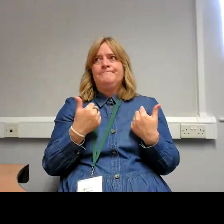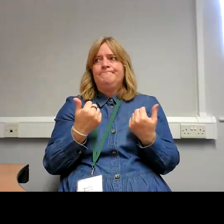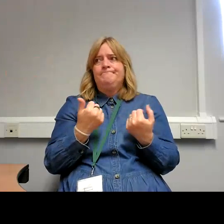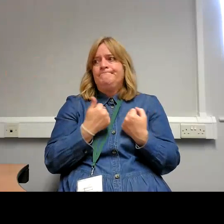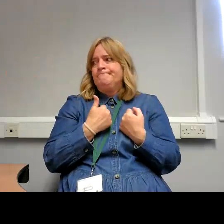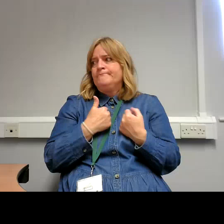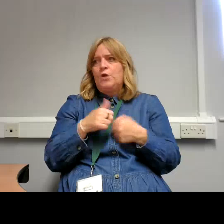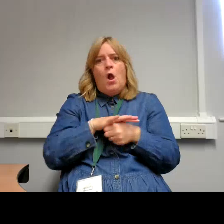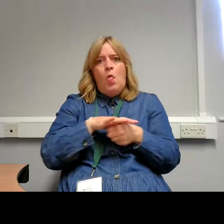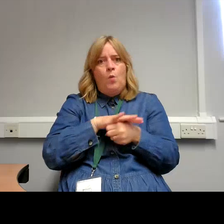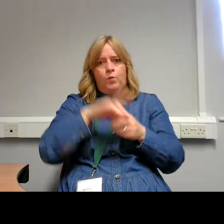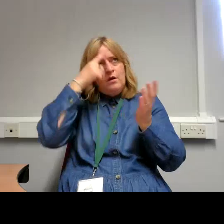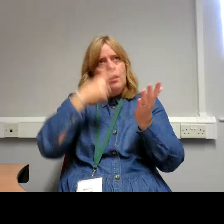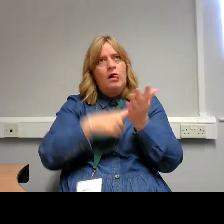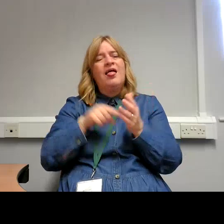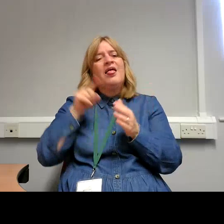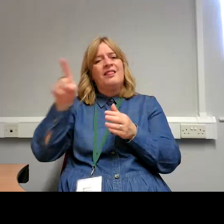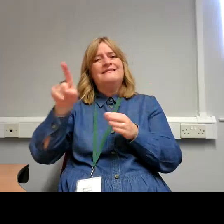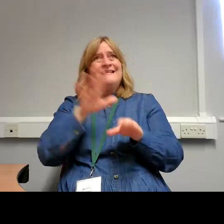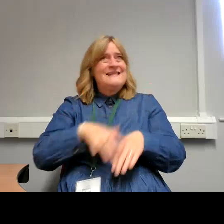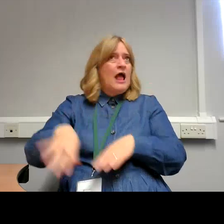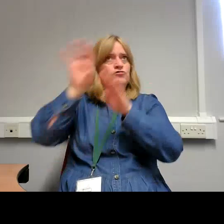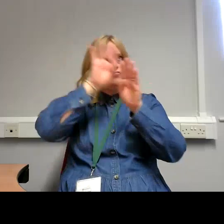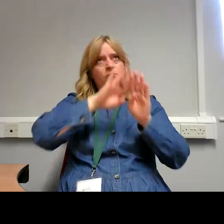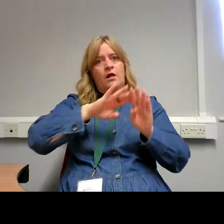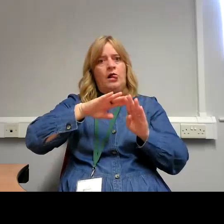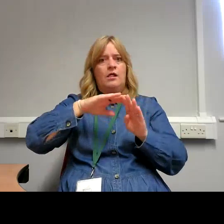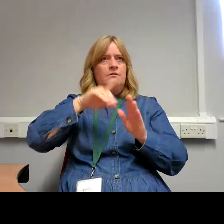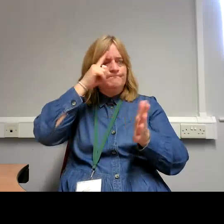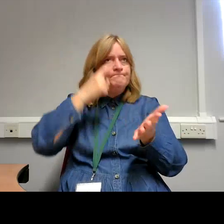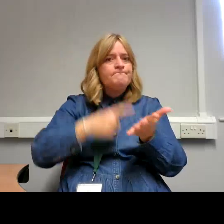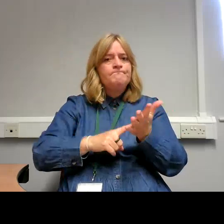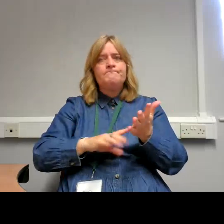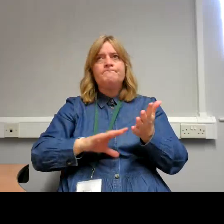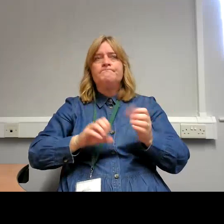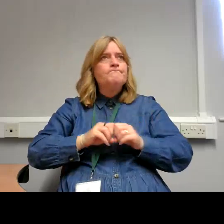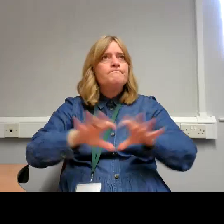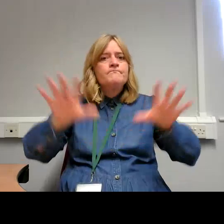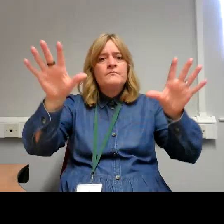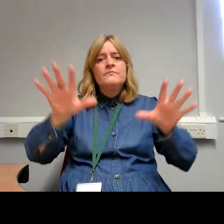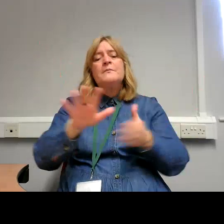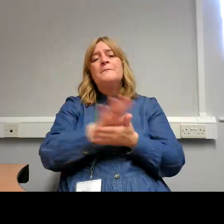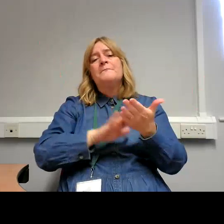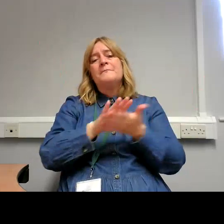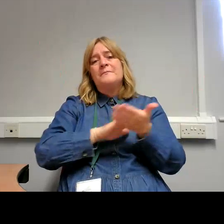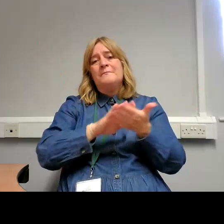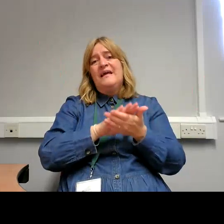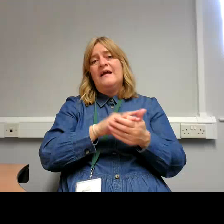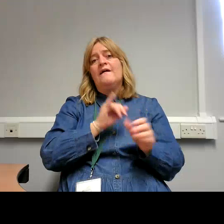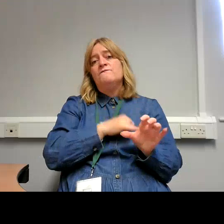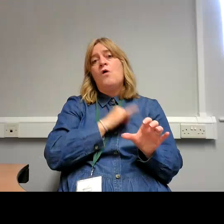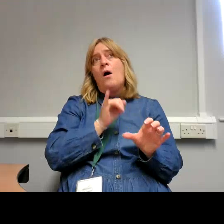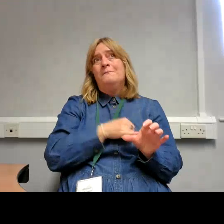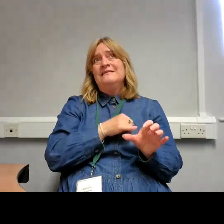it's been done nationally, and so pharmacies do have to kind of deliver this.